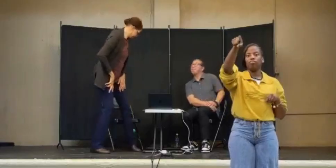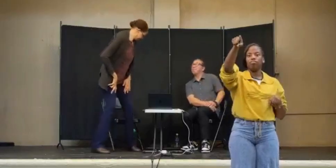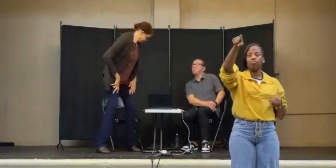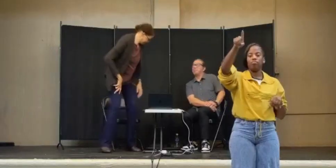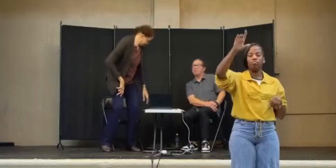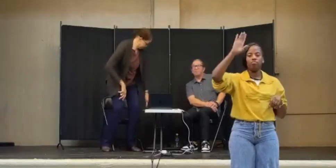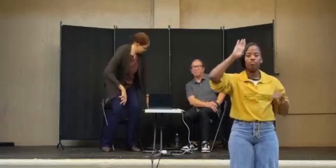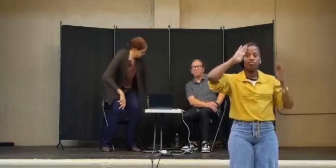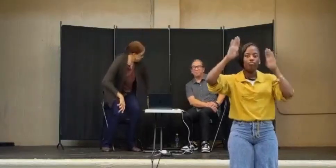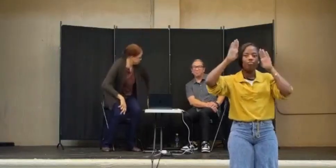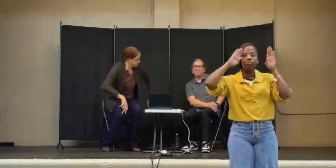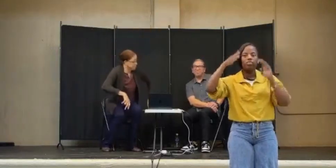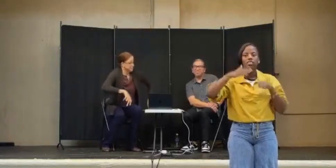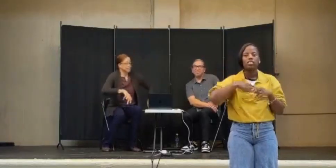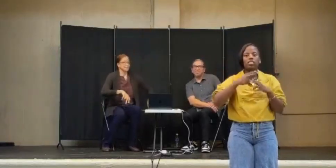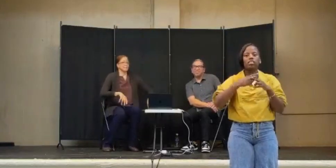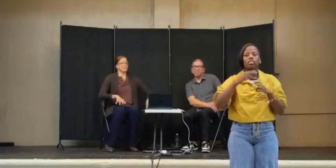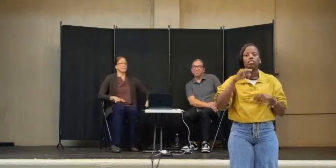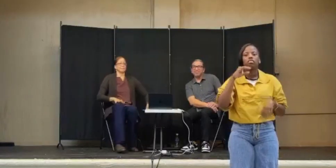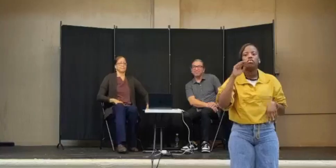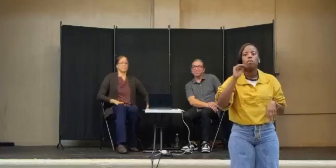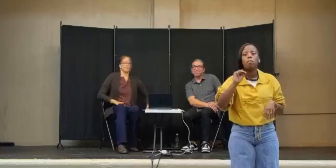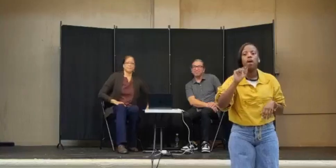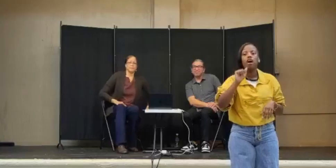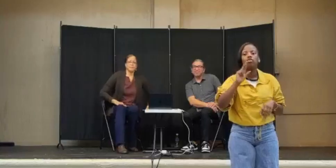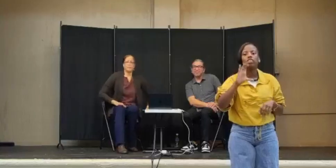Other questions?